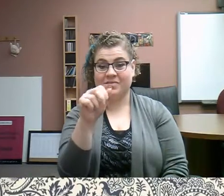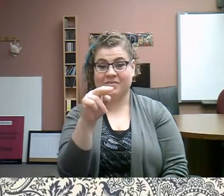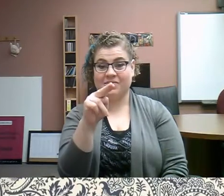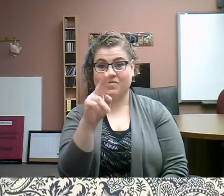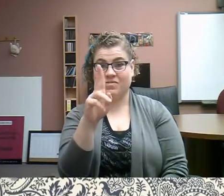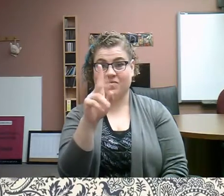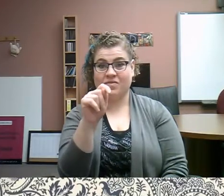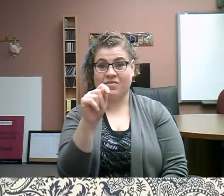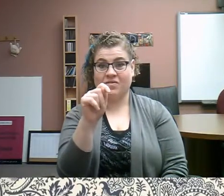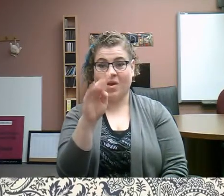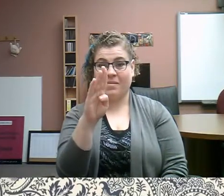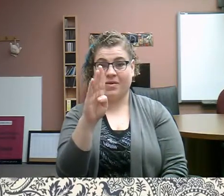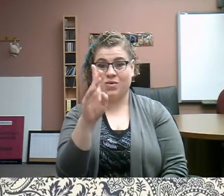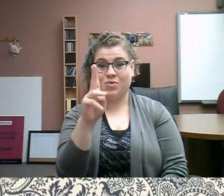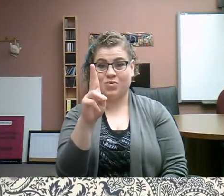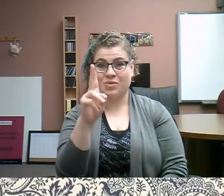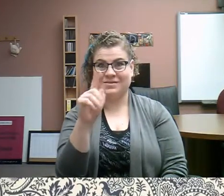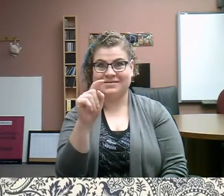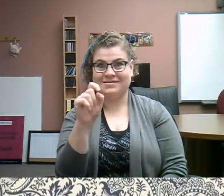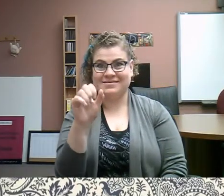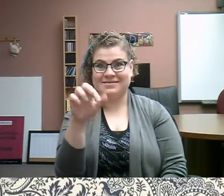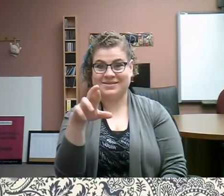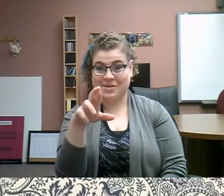or nut butter.